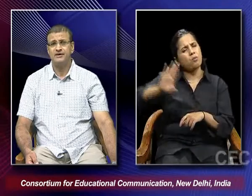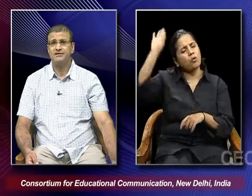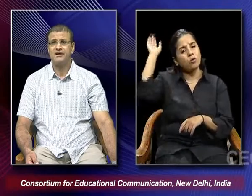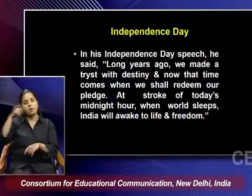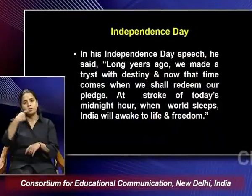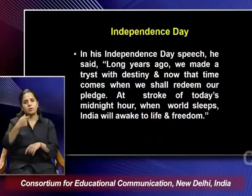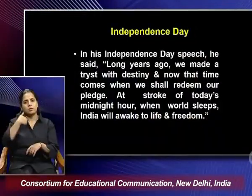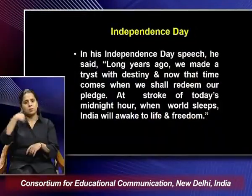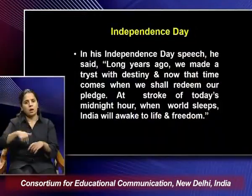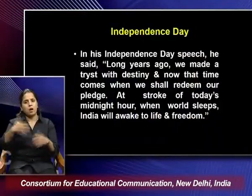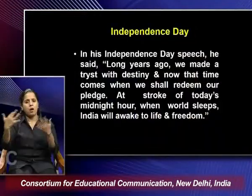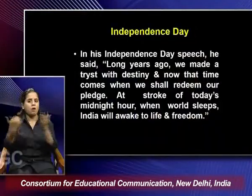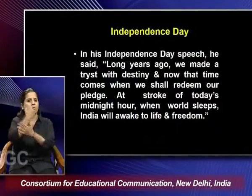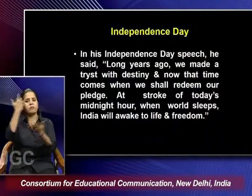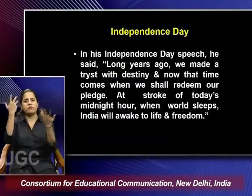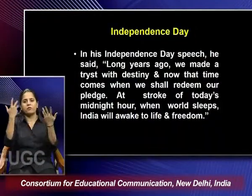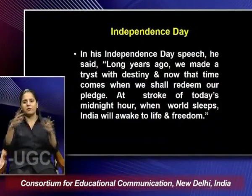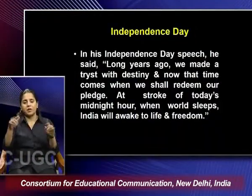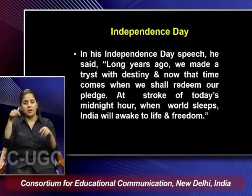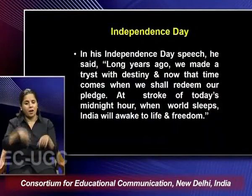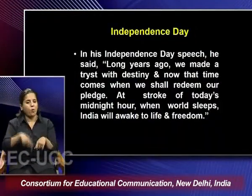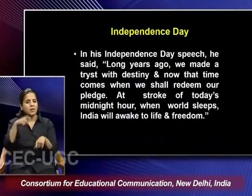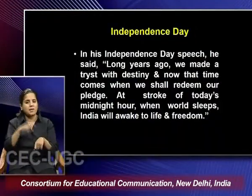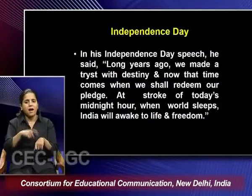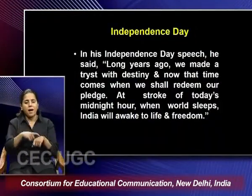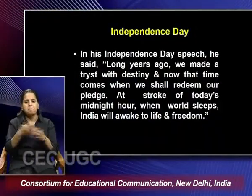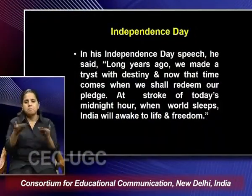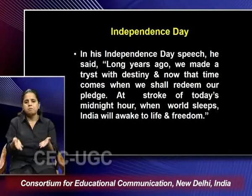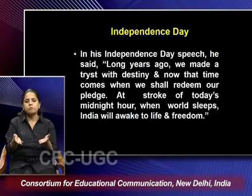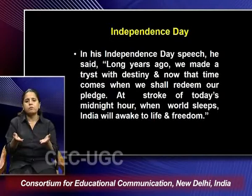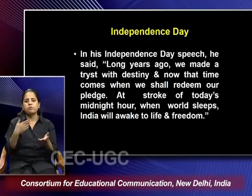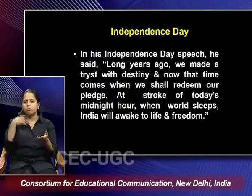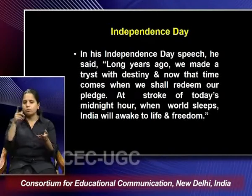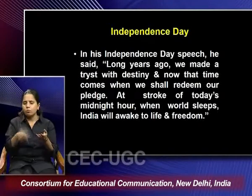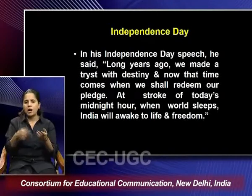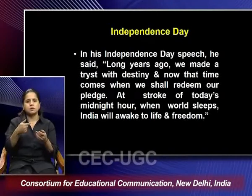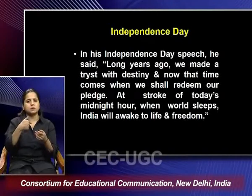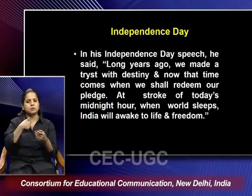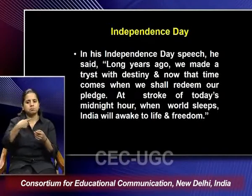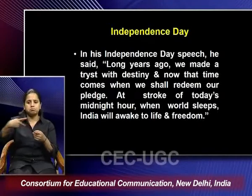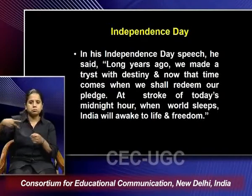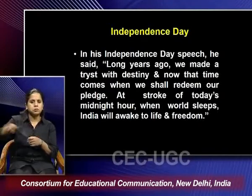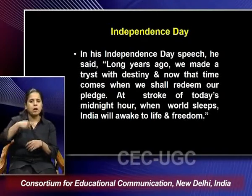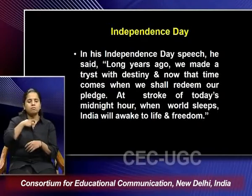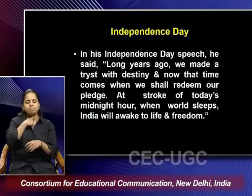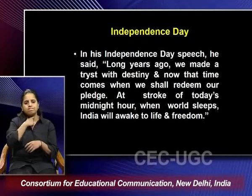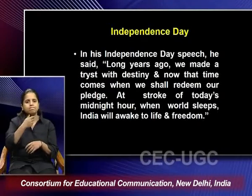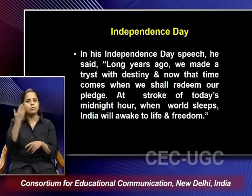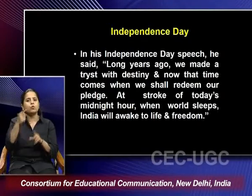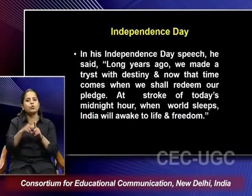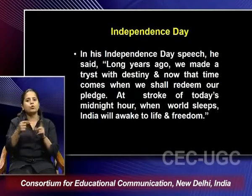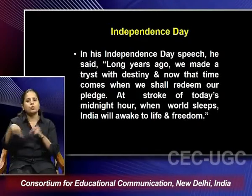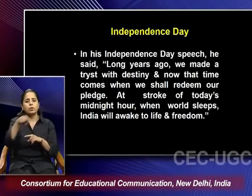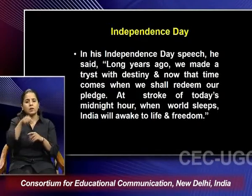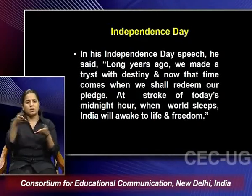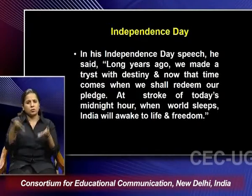made a trust with destiny, and now that time comes when we shall redeem our pledge. At stroke